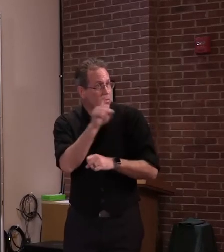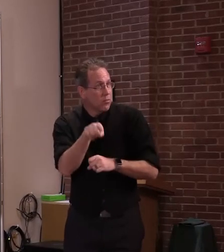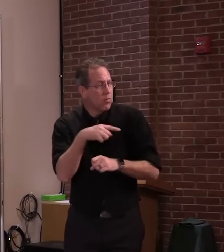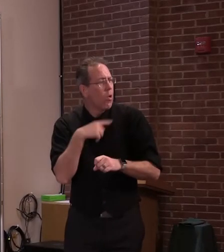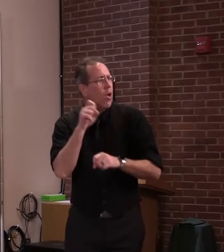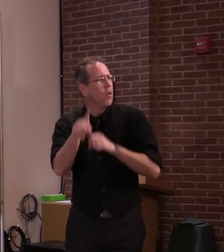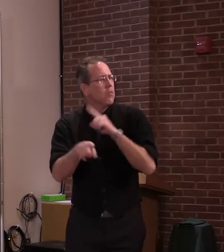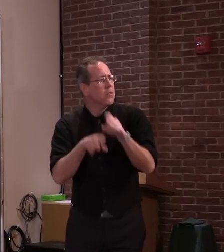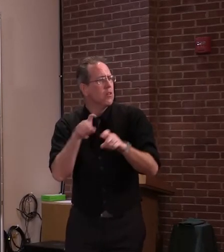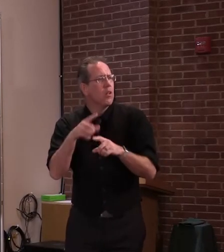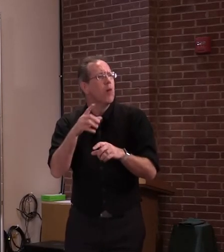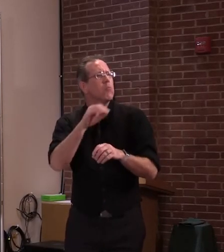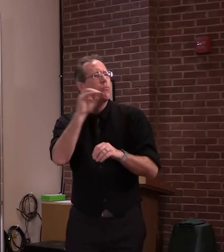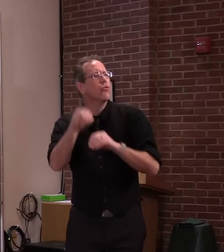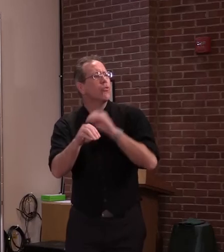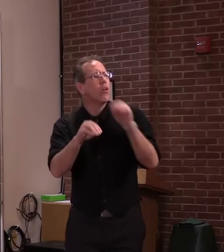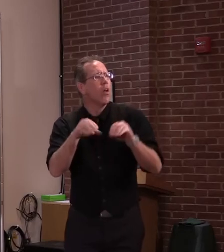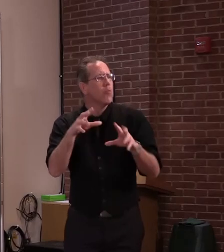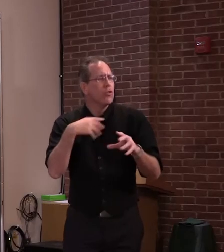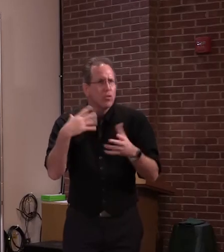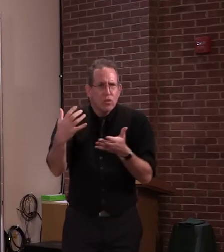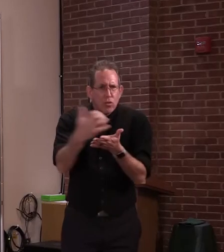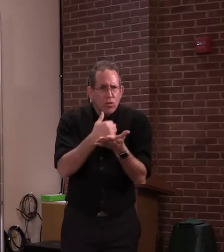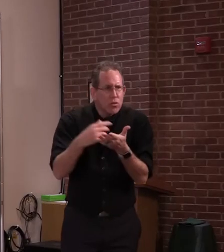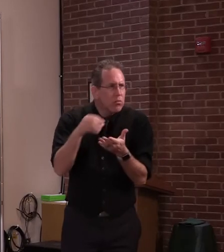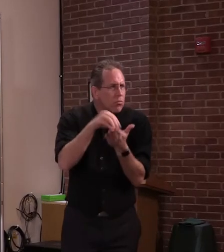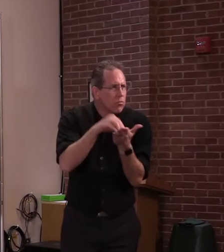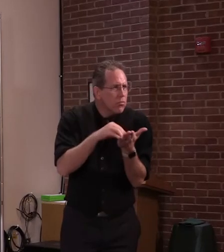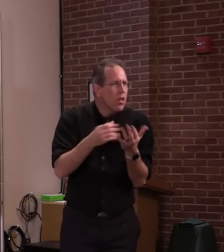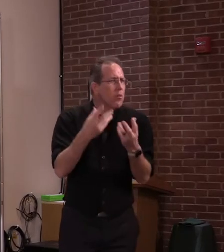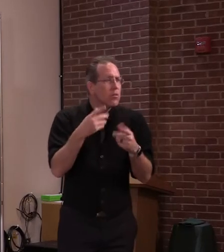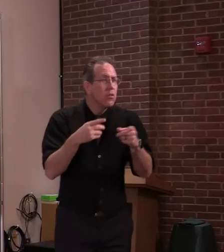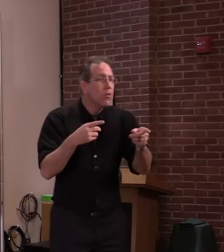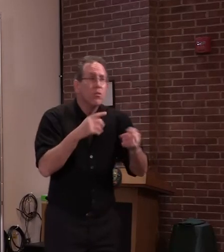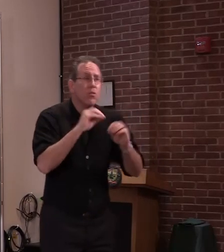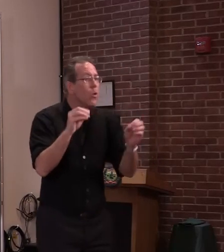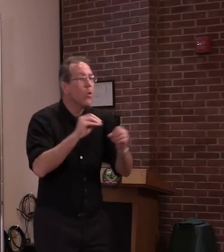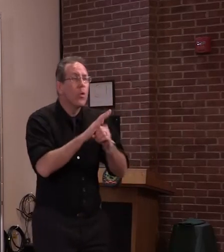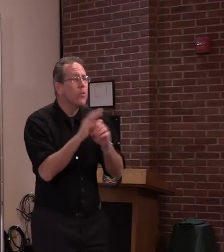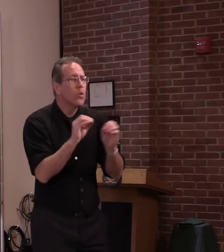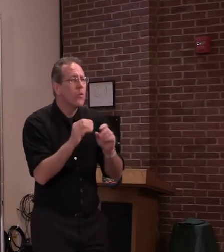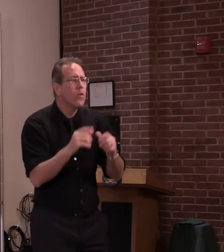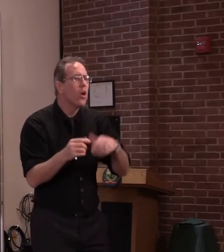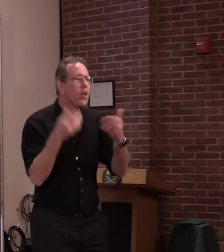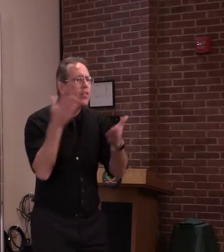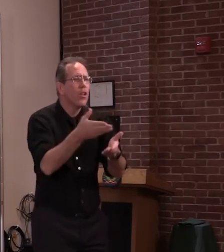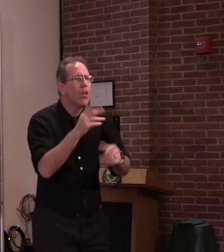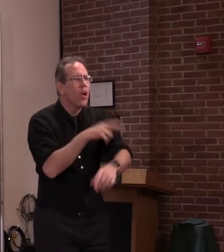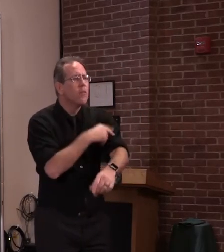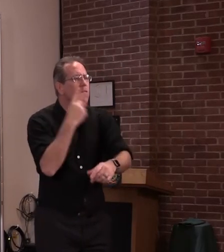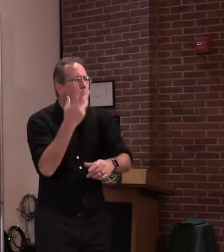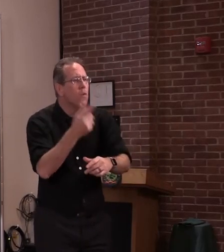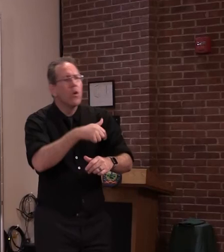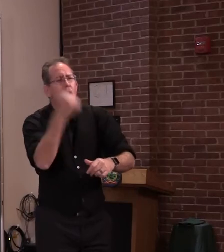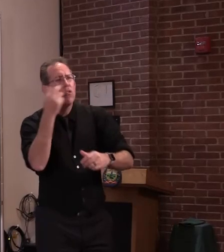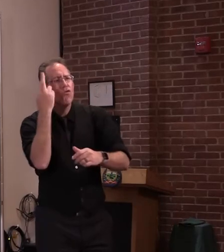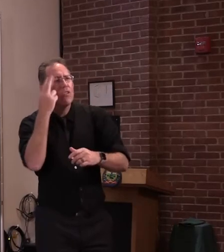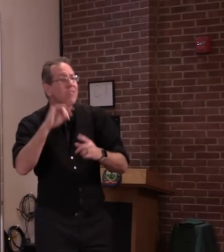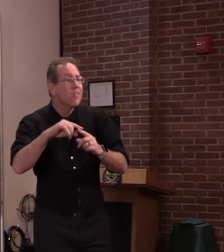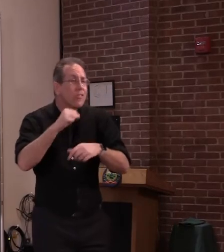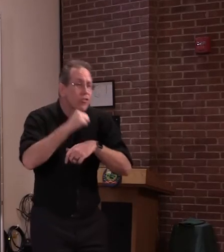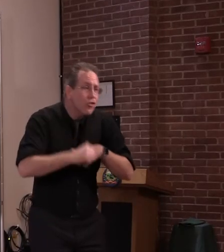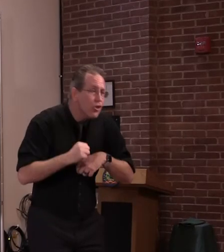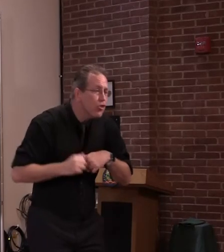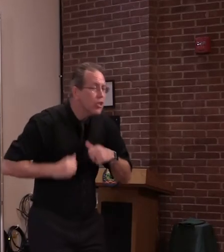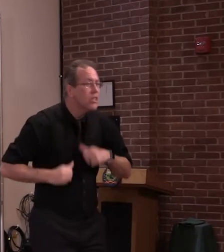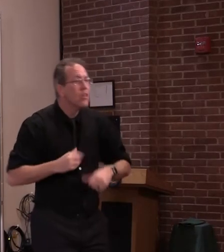you find out they have COVID because they got a test in the emergency room on the way up to the floor. Keep in mind, it's right. Not always black